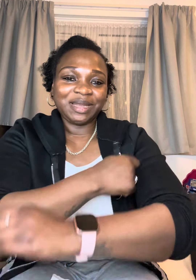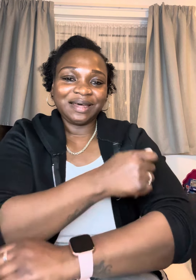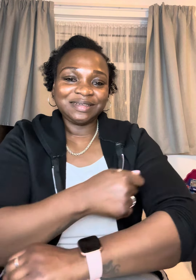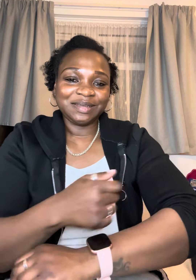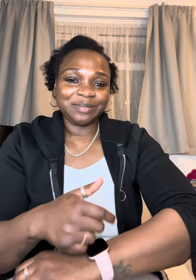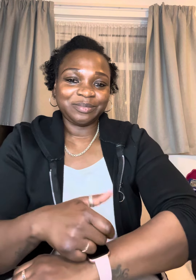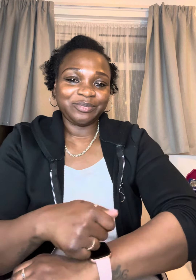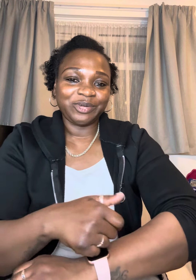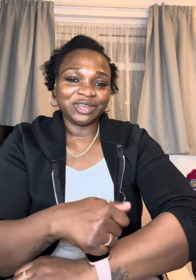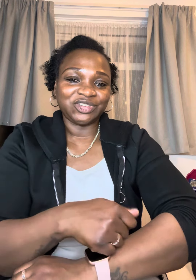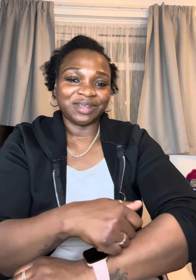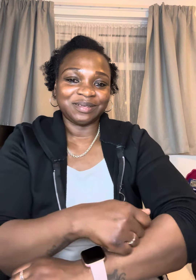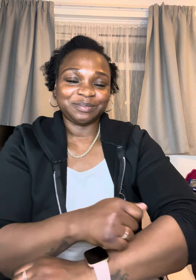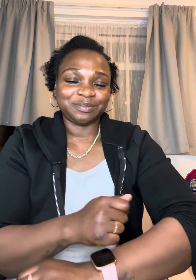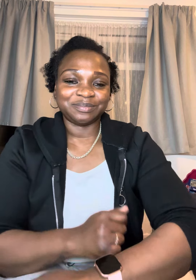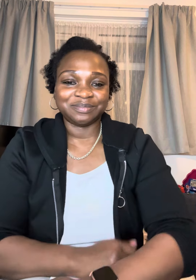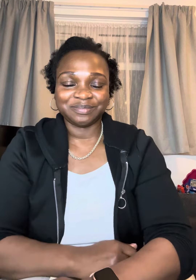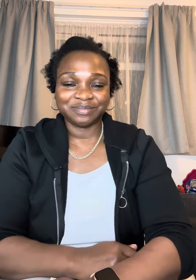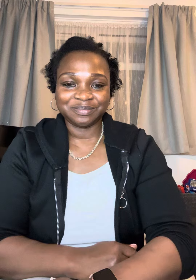Blood pressure,